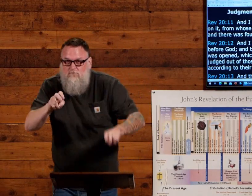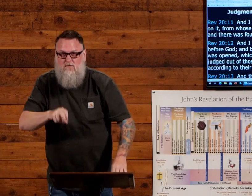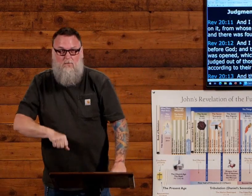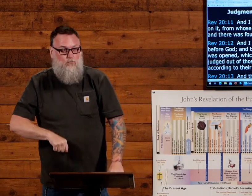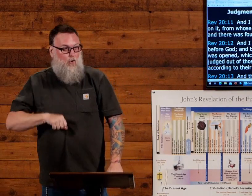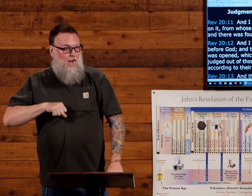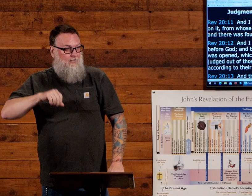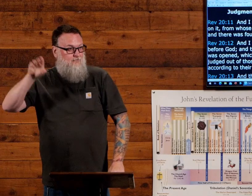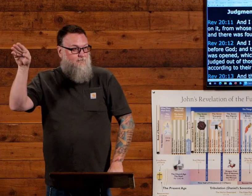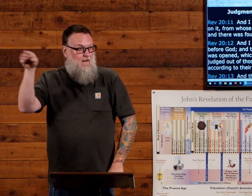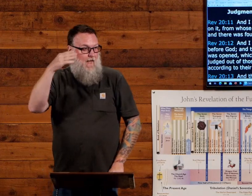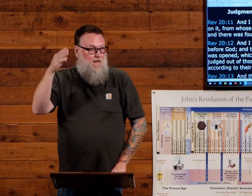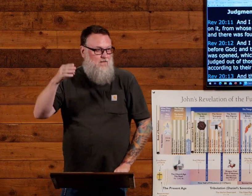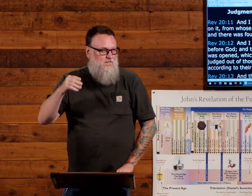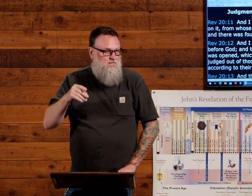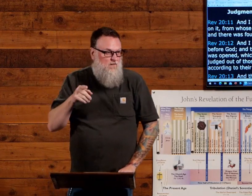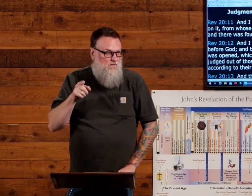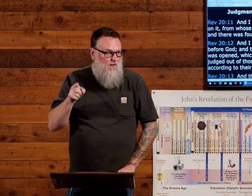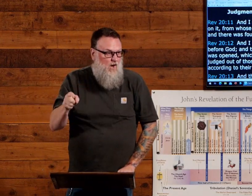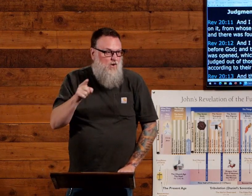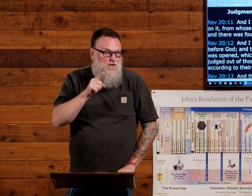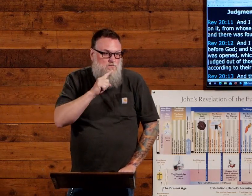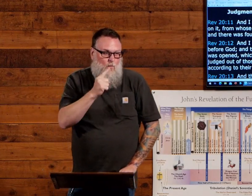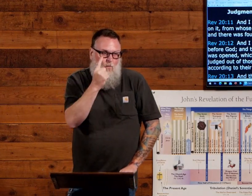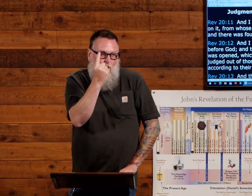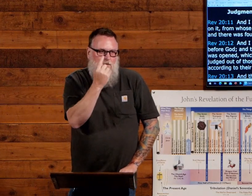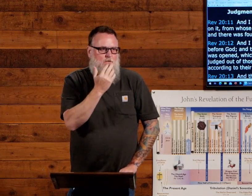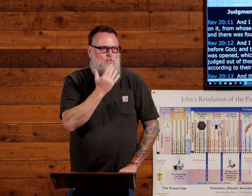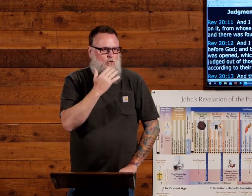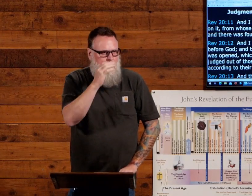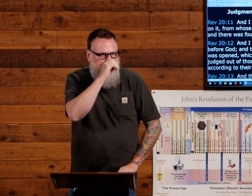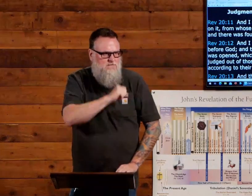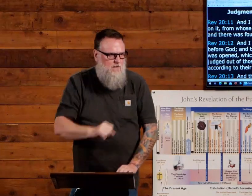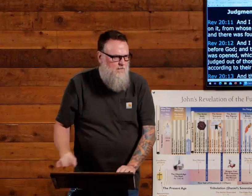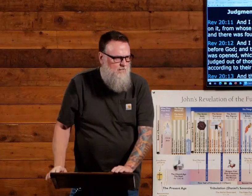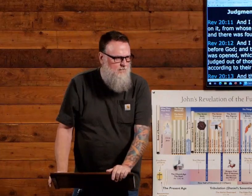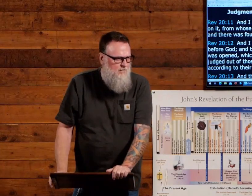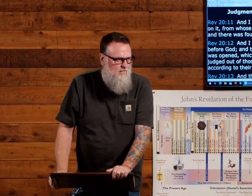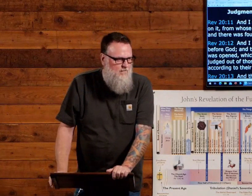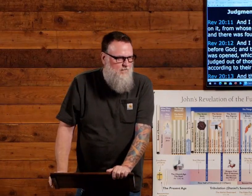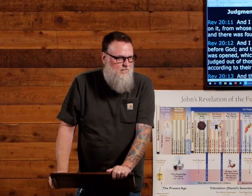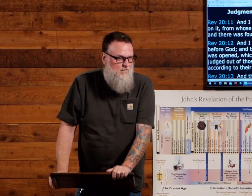But if you analyze carefully the whole pride movement and the flag, there's one color missing.